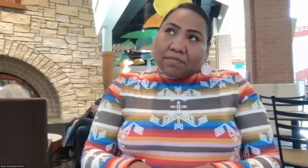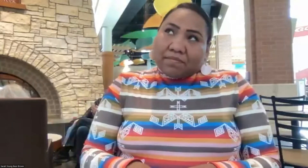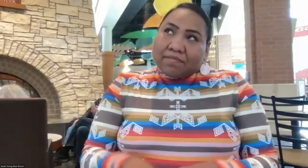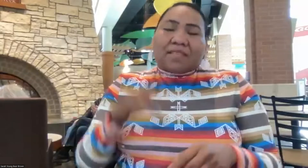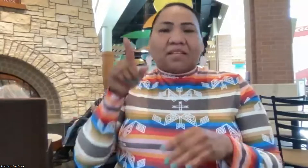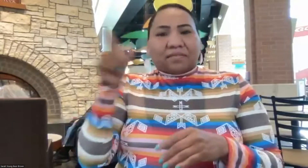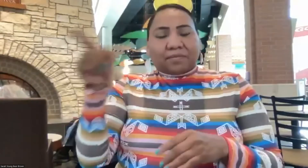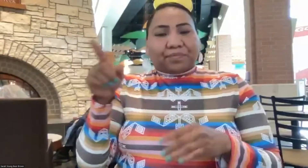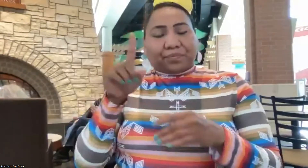I